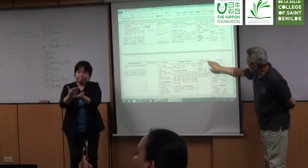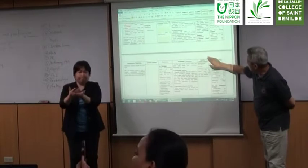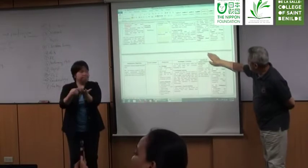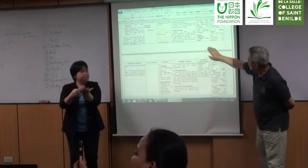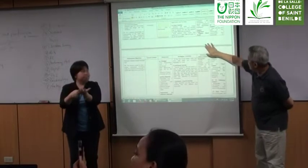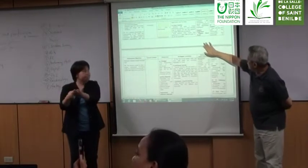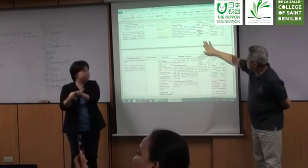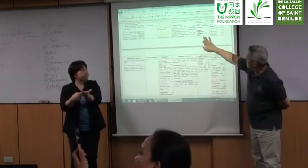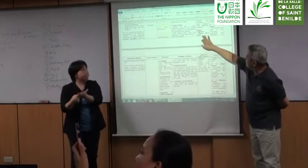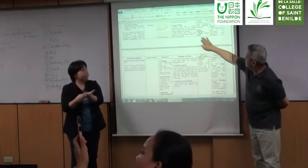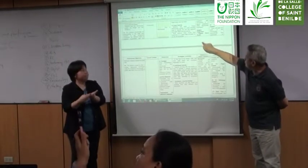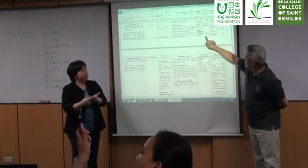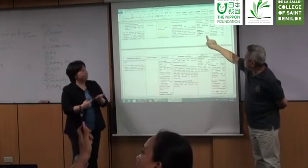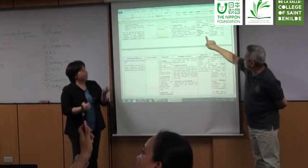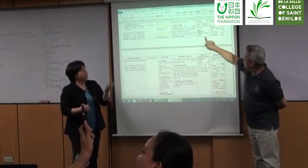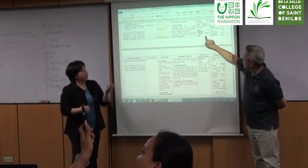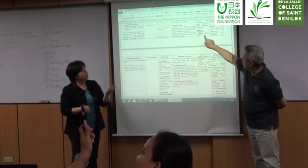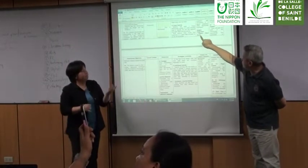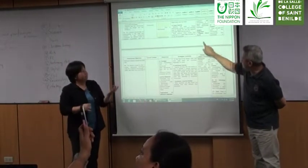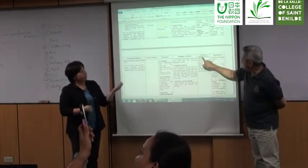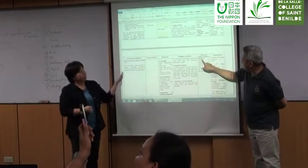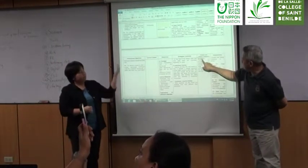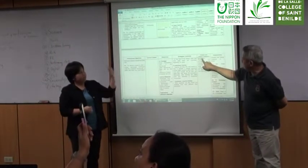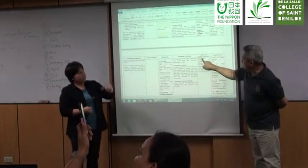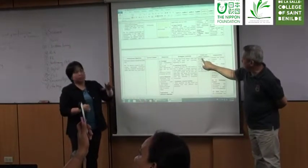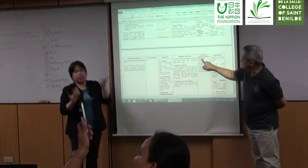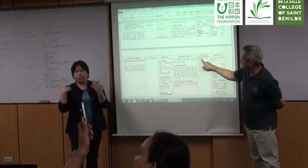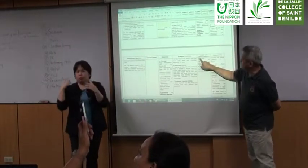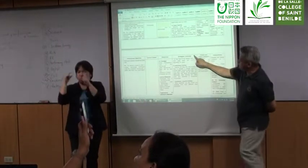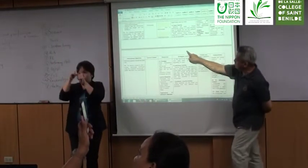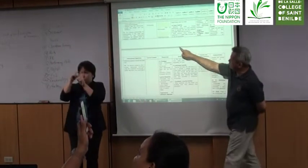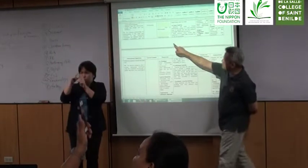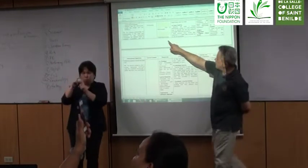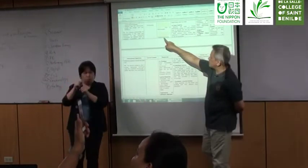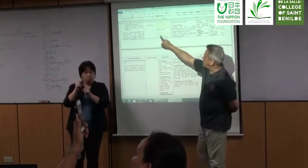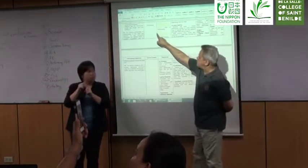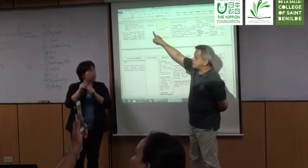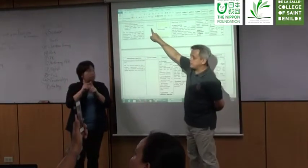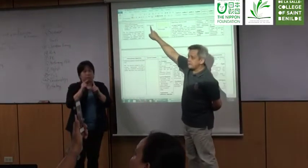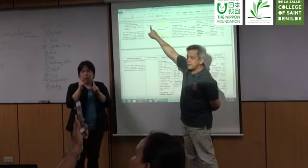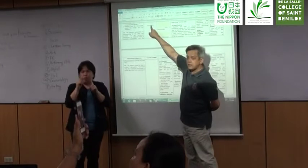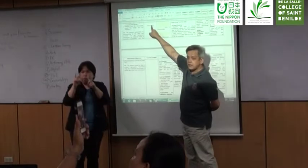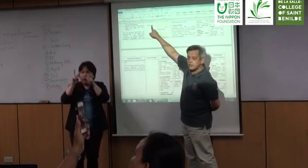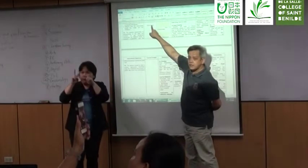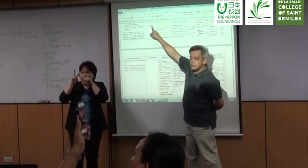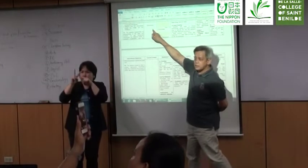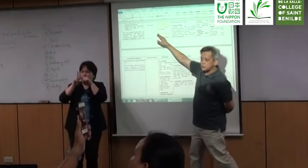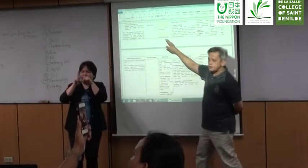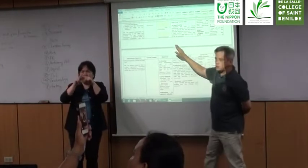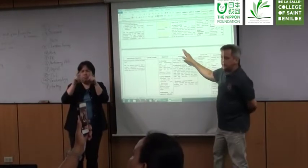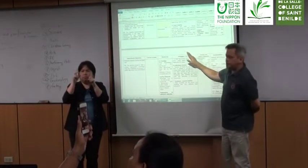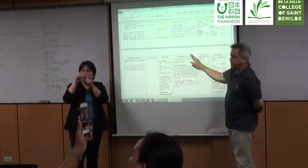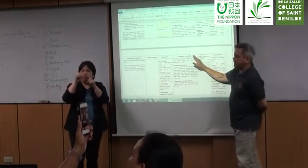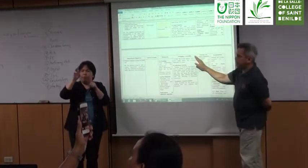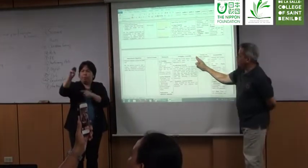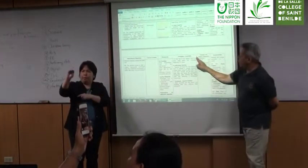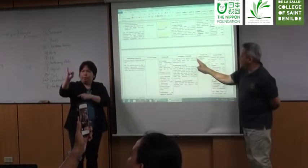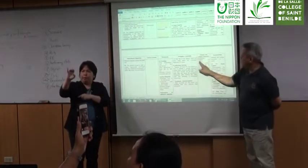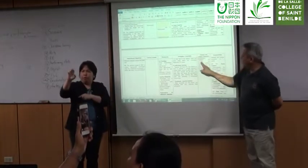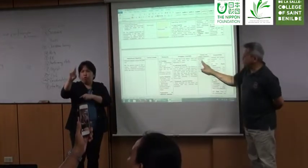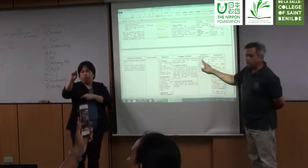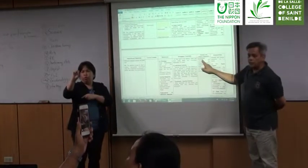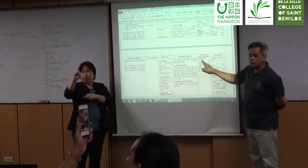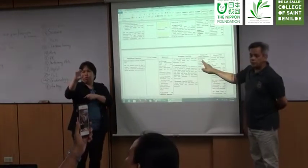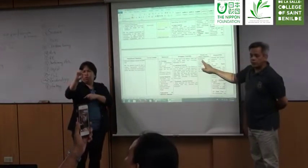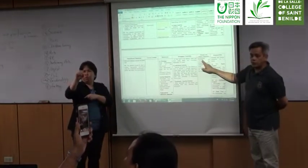the subject integration of word study microscopy because that is the topic. So students may not